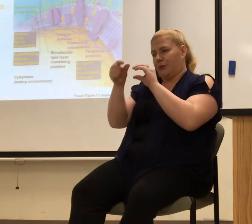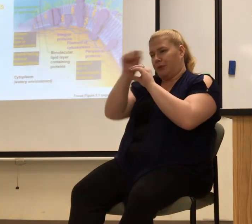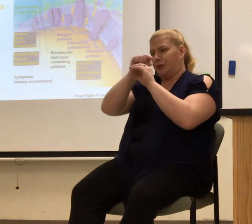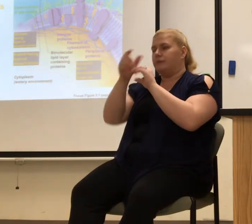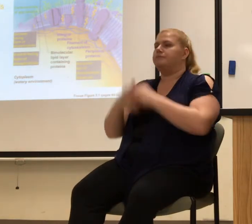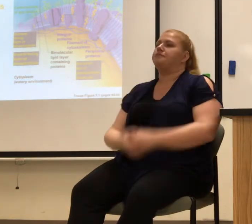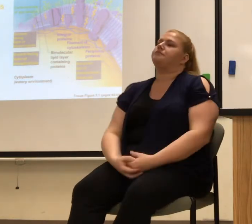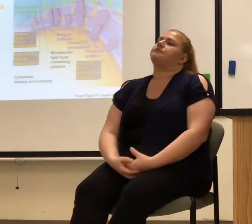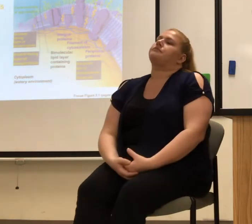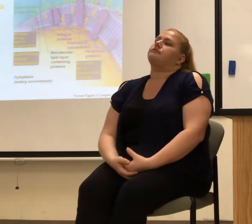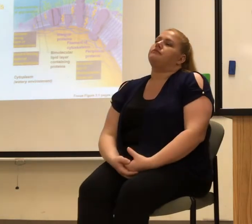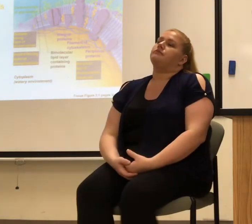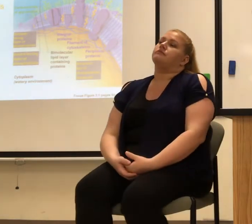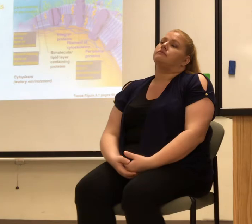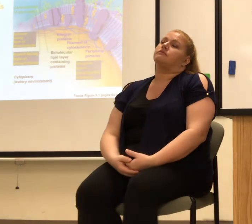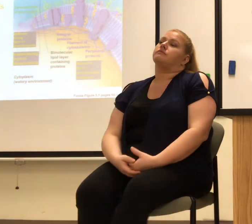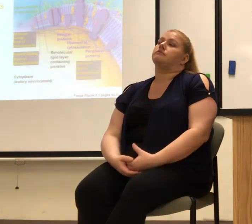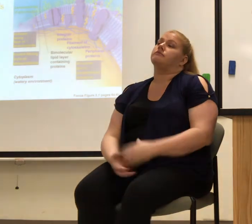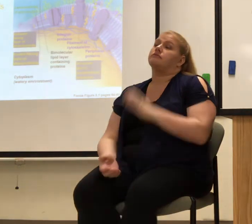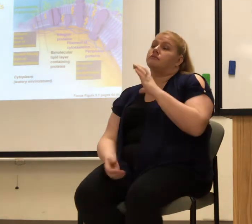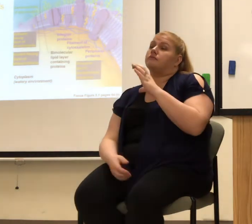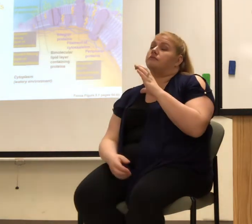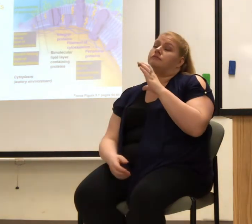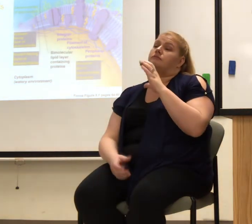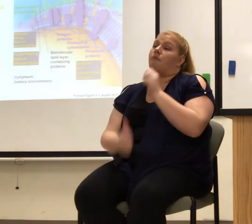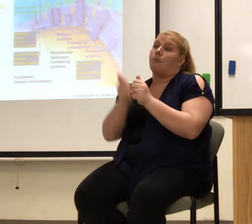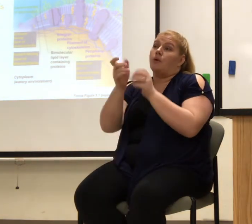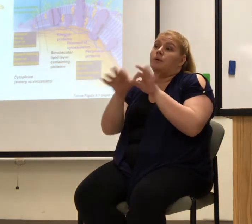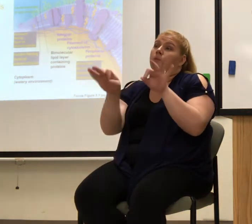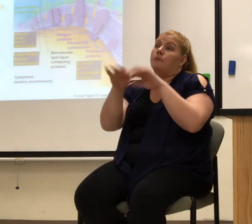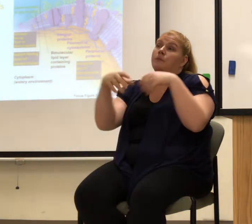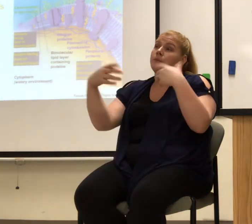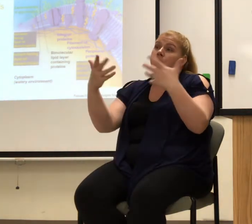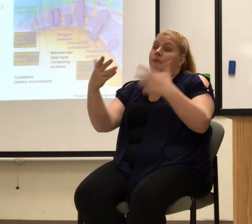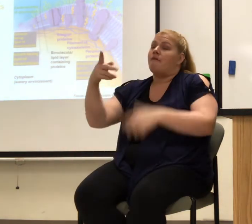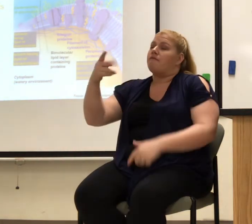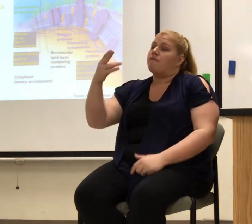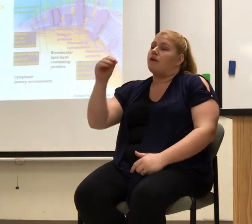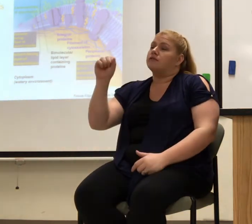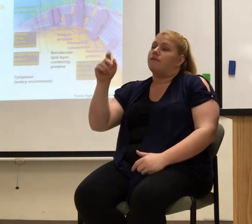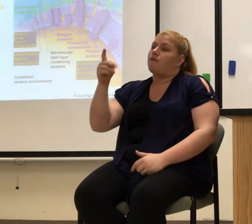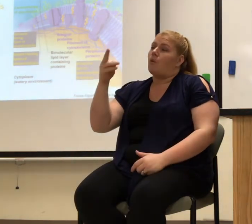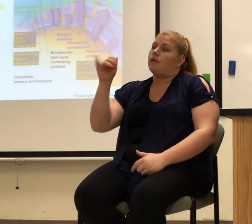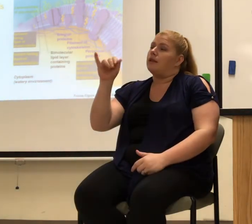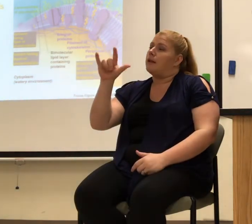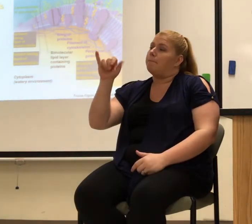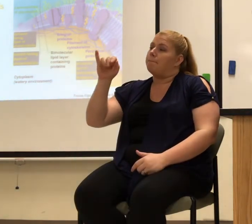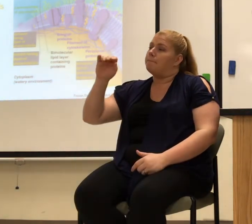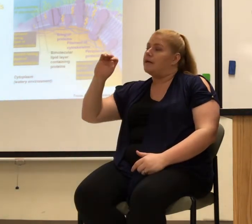The main thing, it's a phospholipid bilayer. That's the main structural feature.